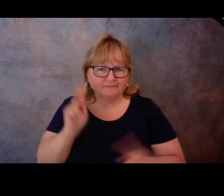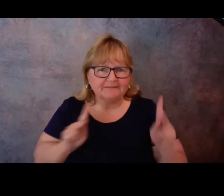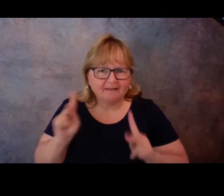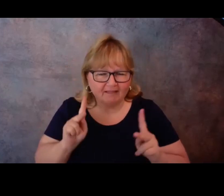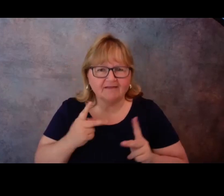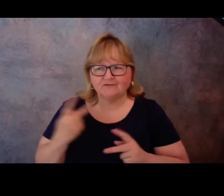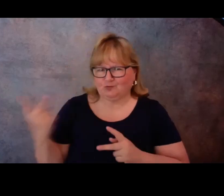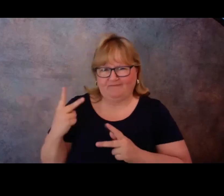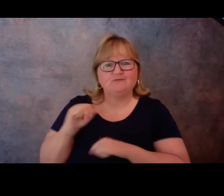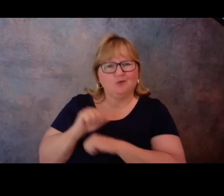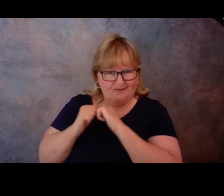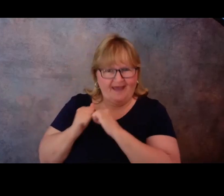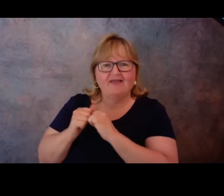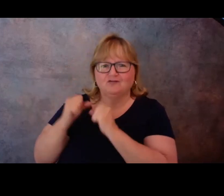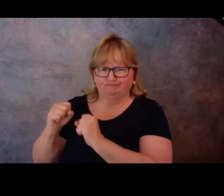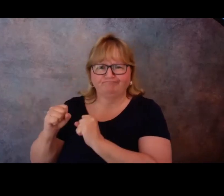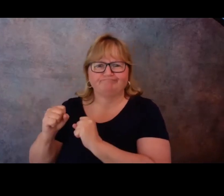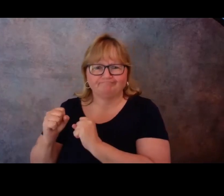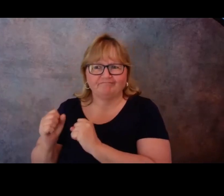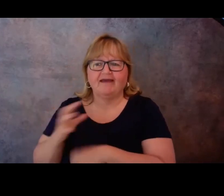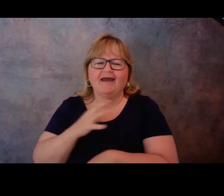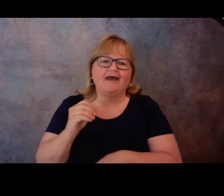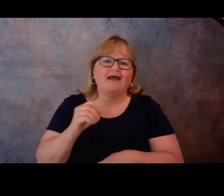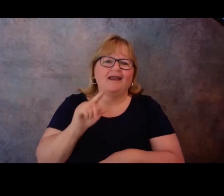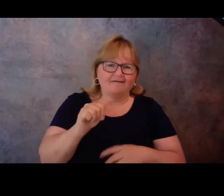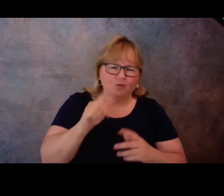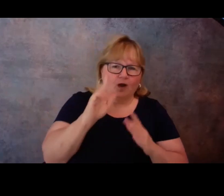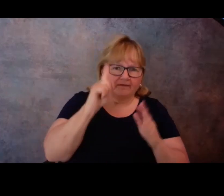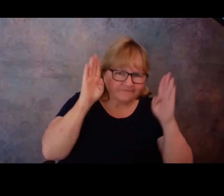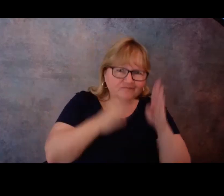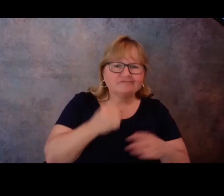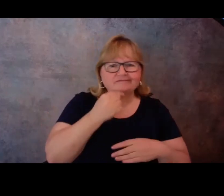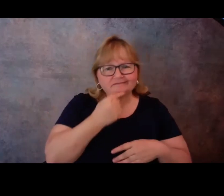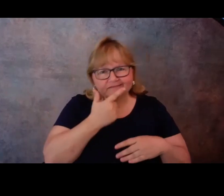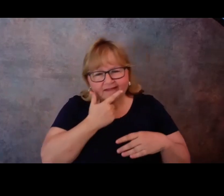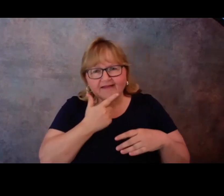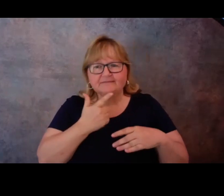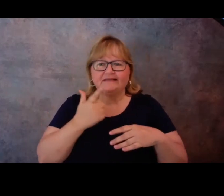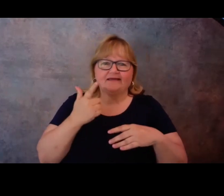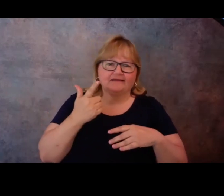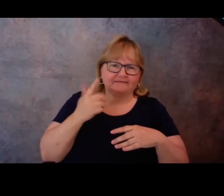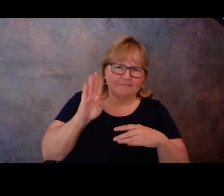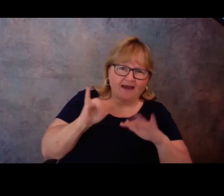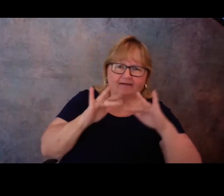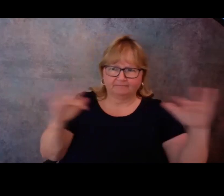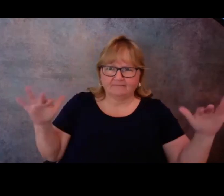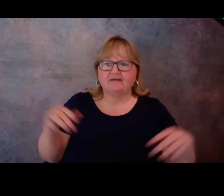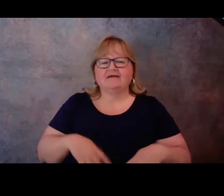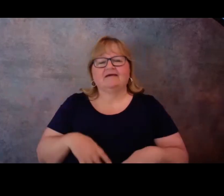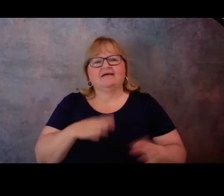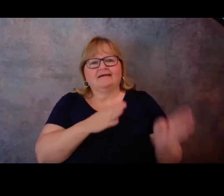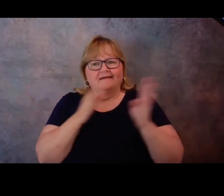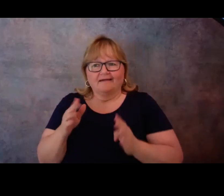also have special rapporteur on sexual orientation, gender, believe it or not, albinism,